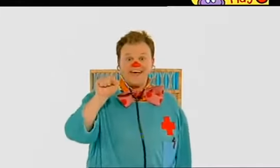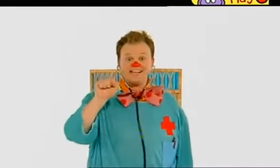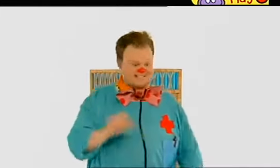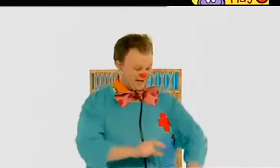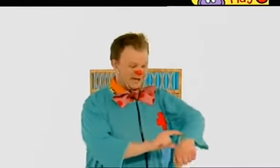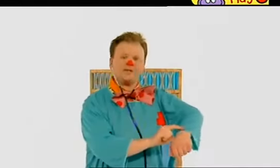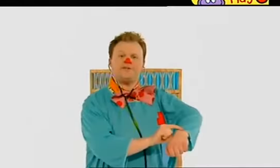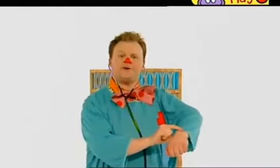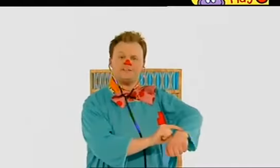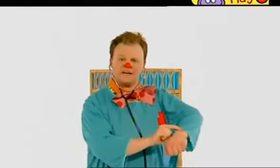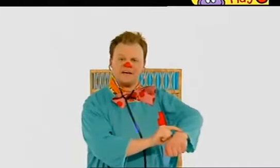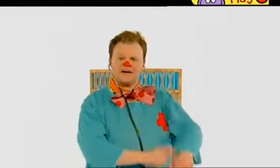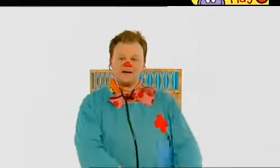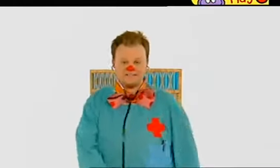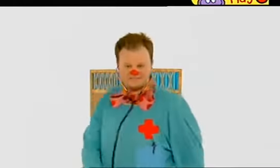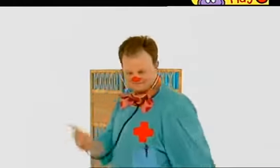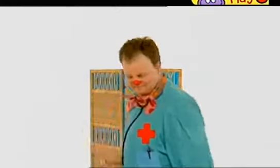Yes, a doctor.